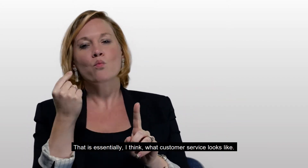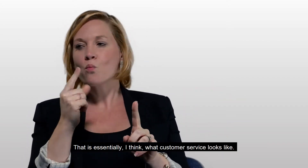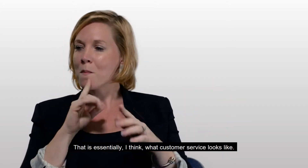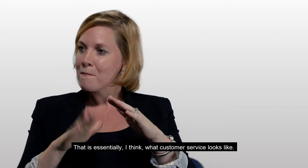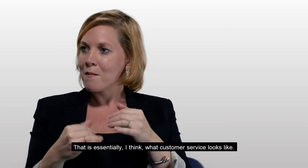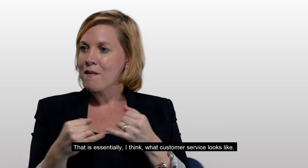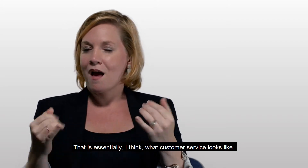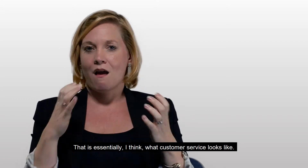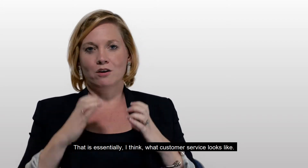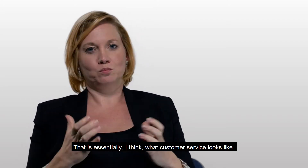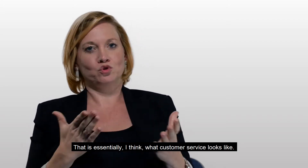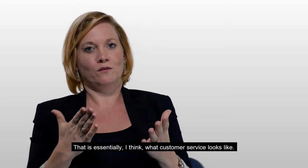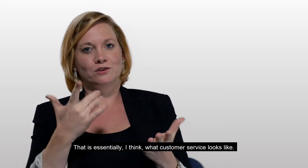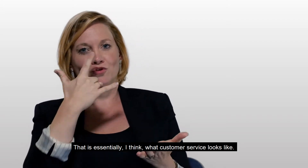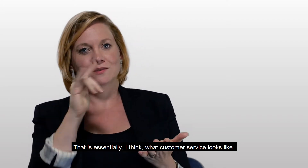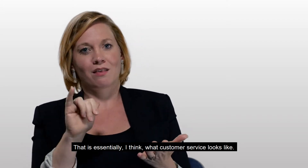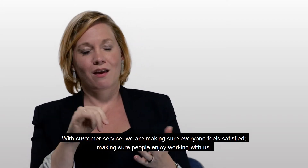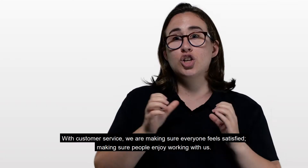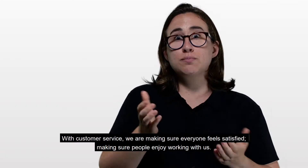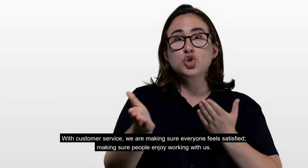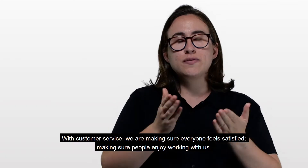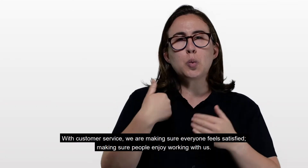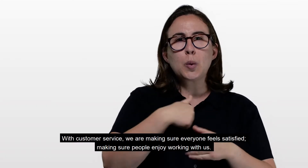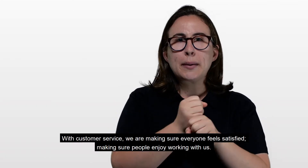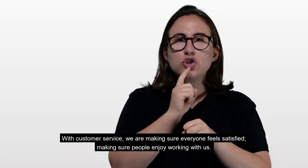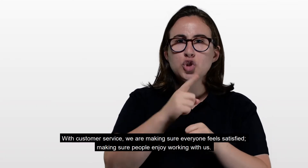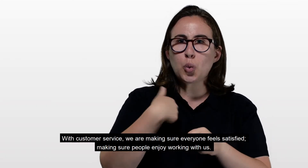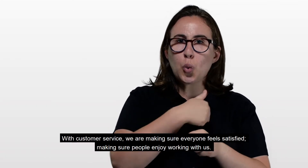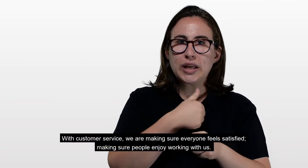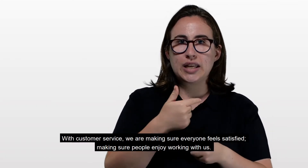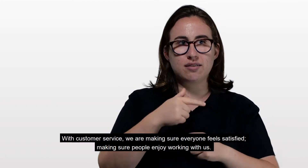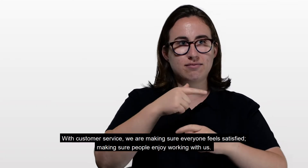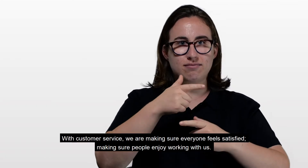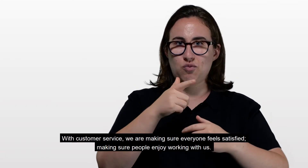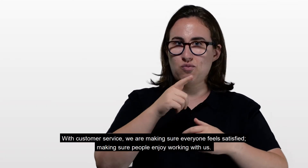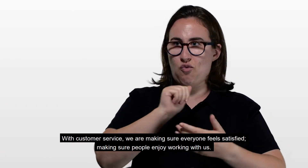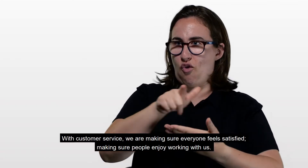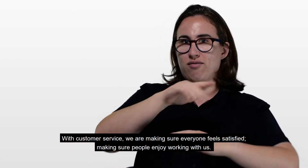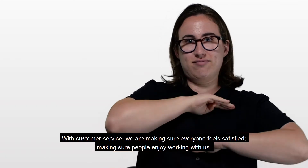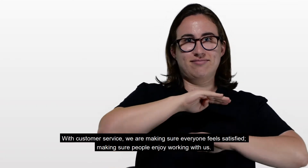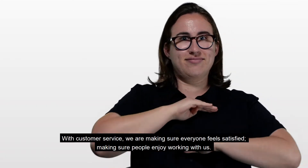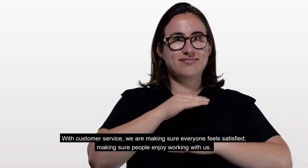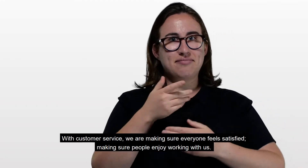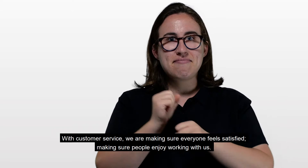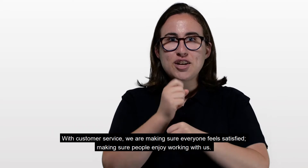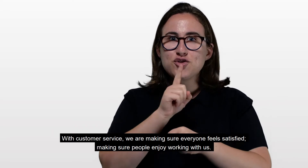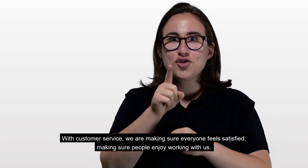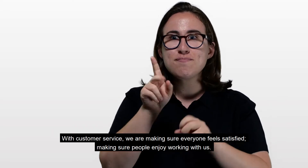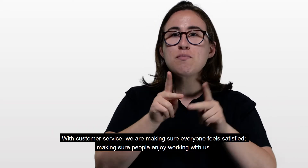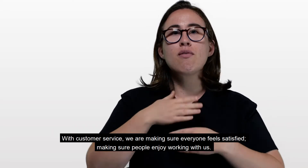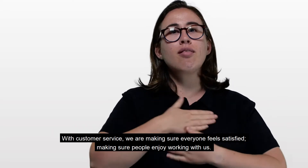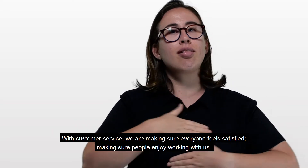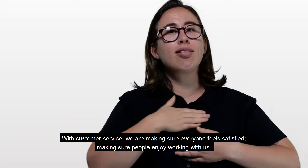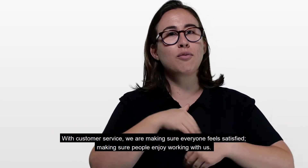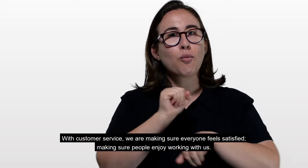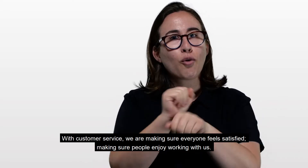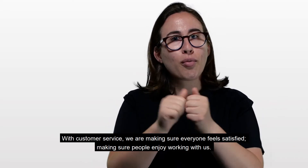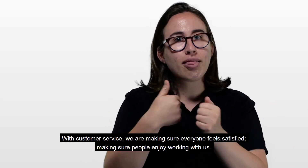essentially, I think, what customer service looks like. With customer service, we want to make sure that everyone is satisfied and to make sure that everyone is having a good time working with